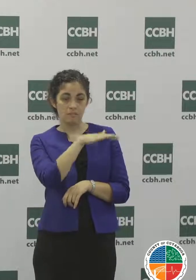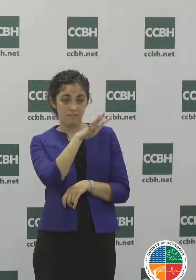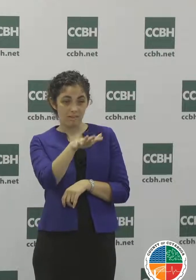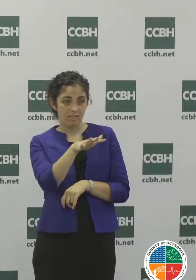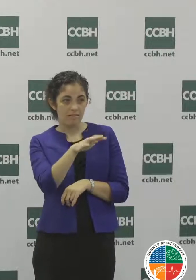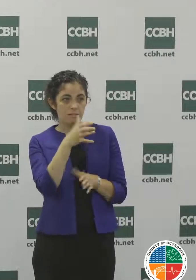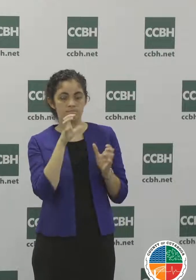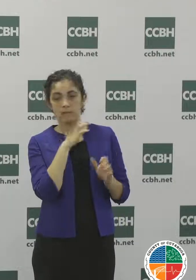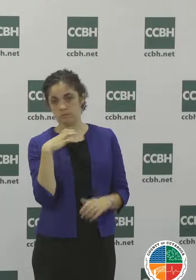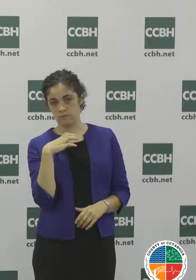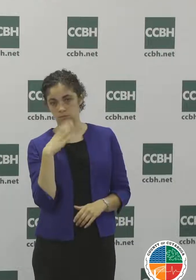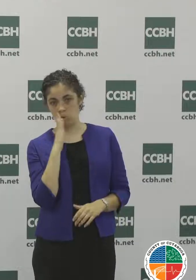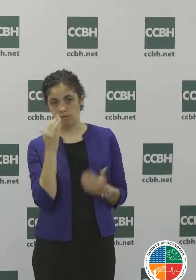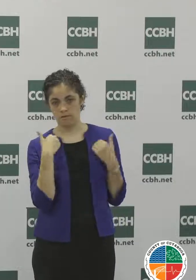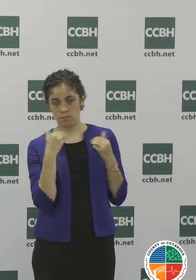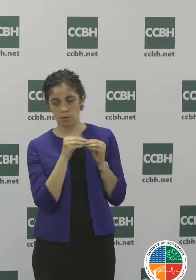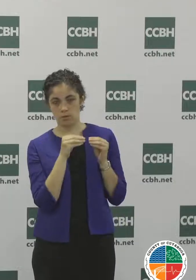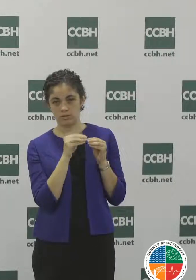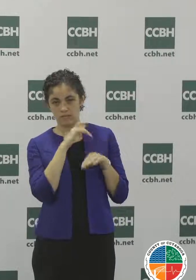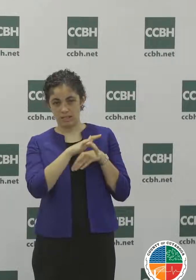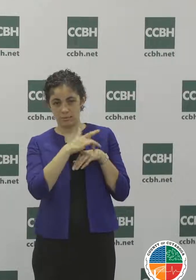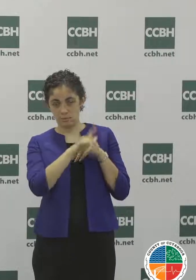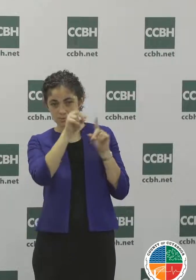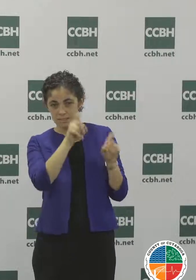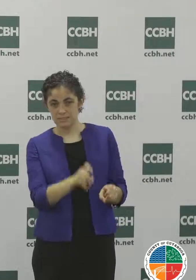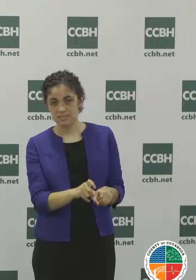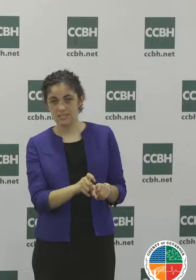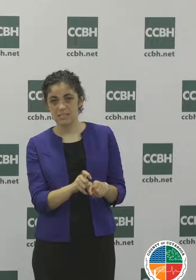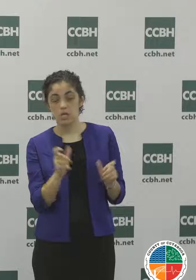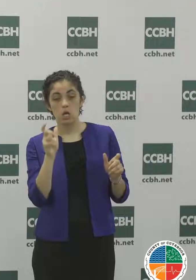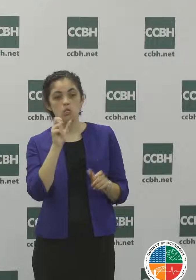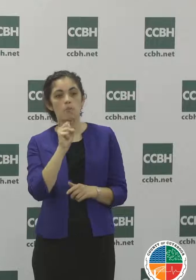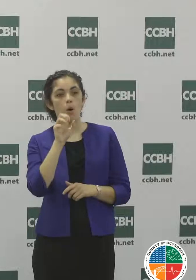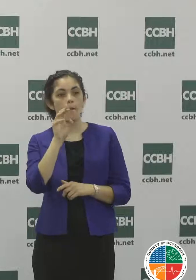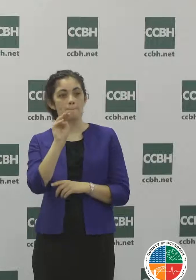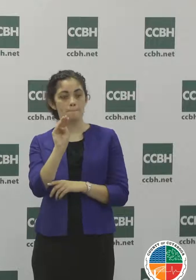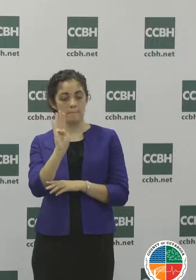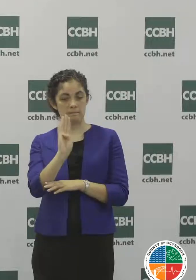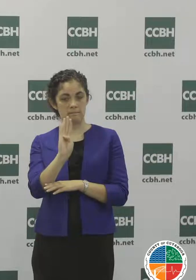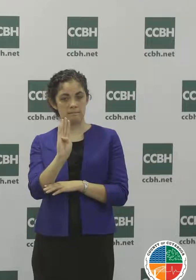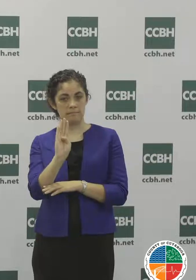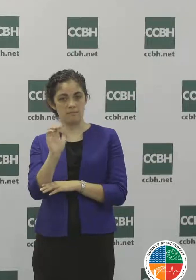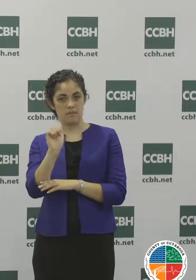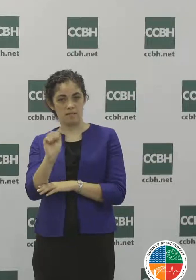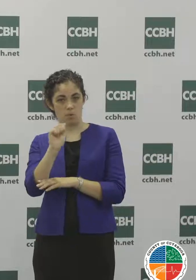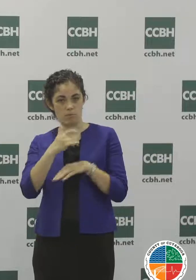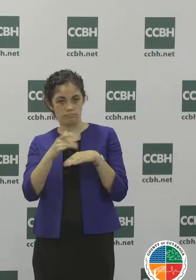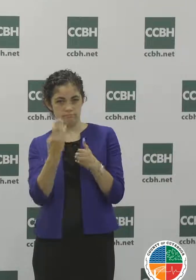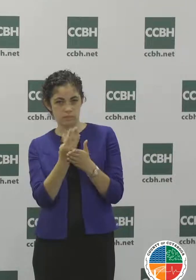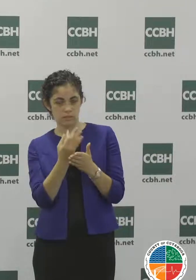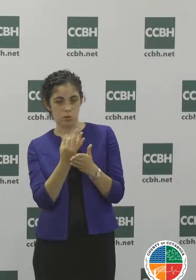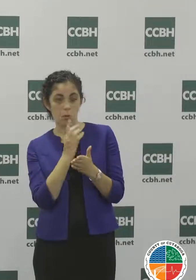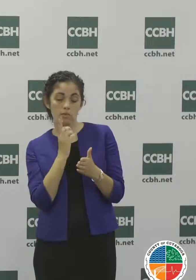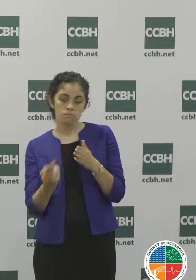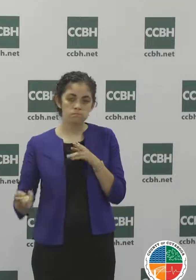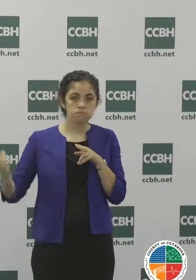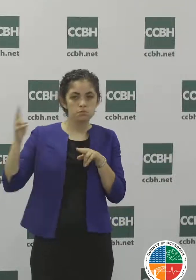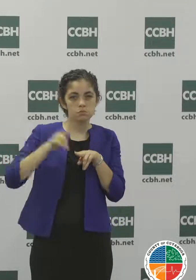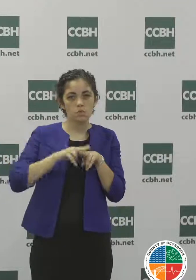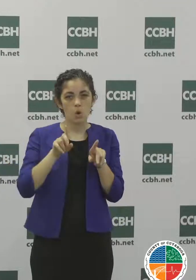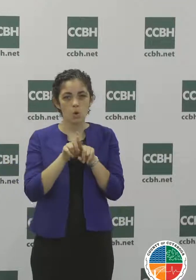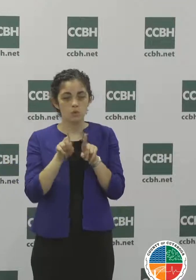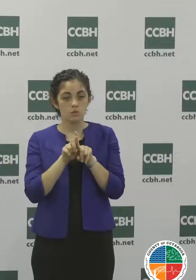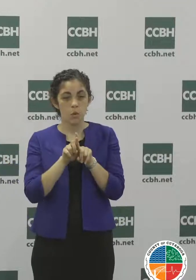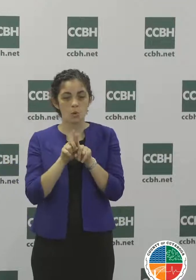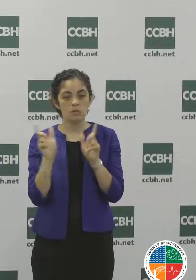Cleveland. And our Small Business Stabilization Fund has also been providing a significant boost to